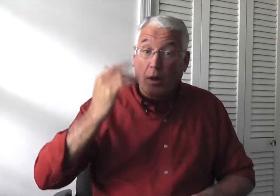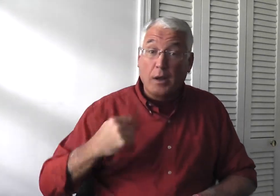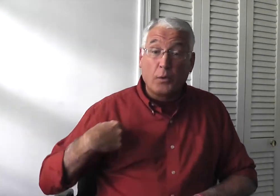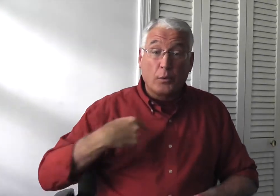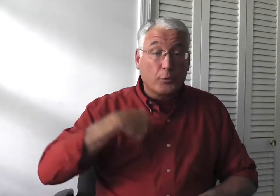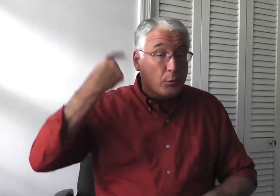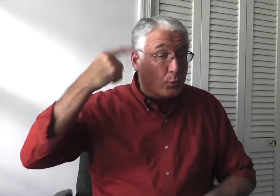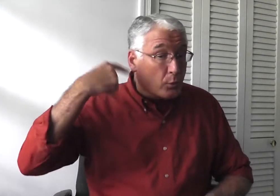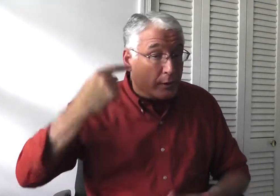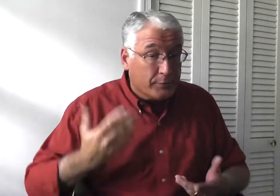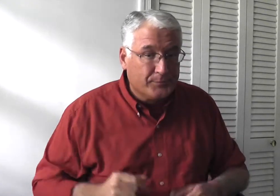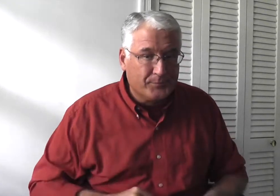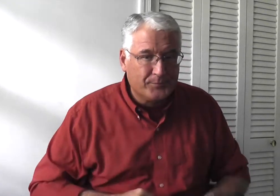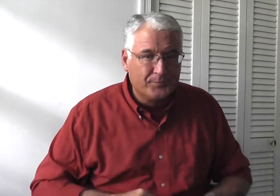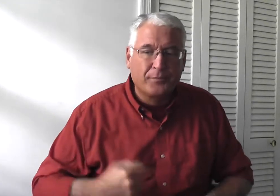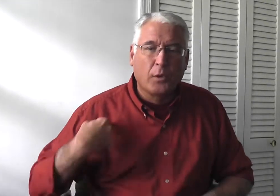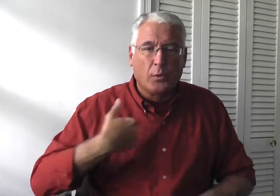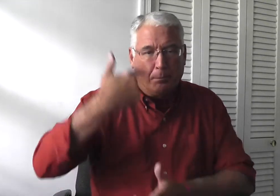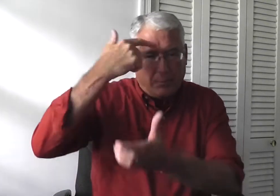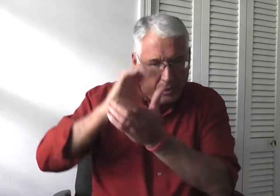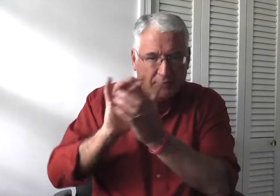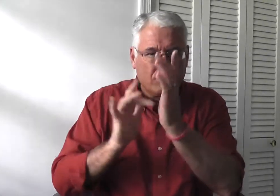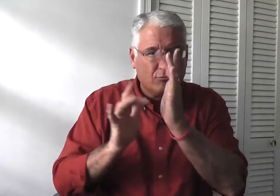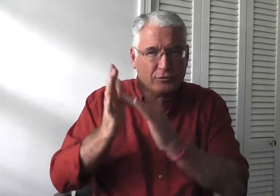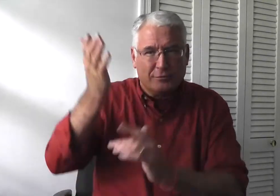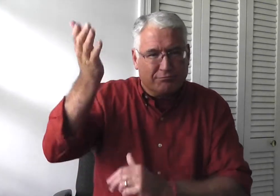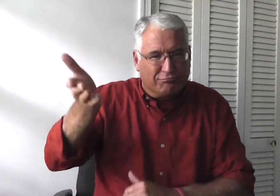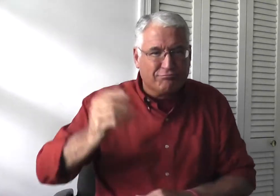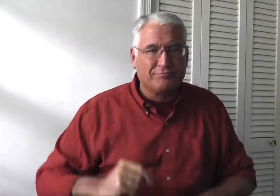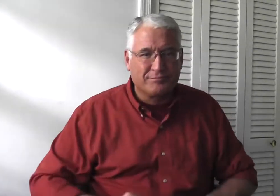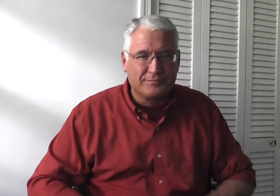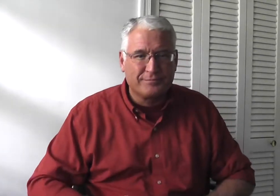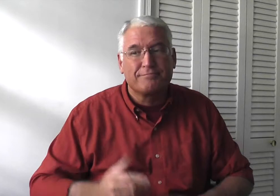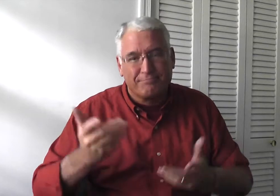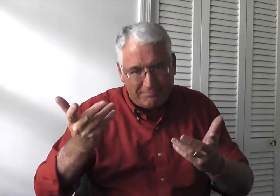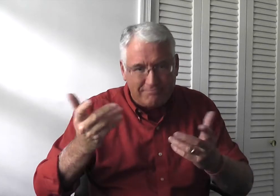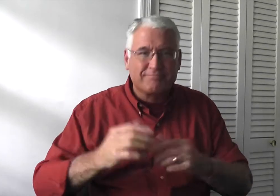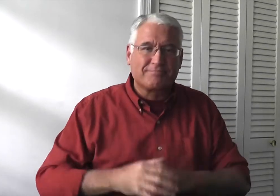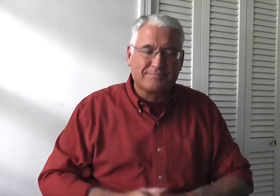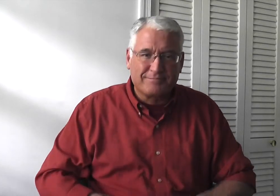we are crazy. Why? Because we believe in Jesus.